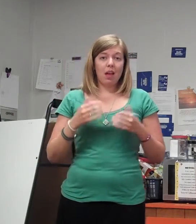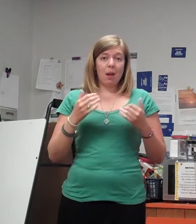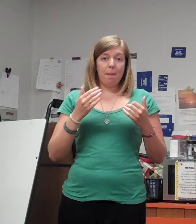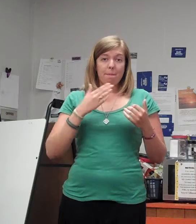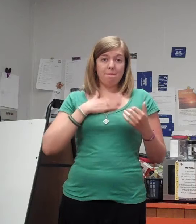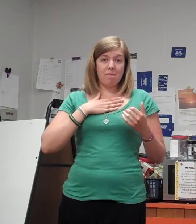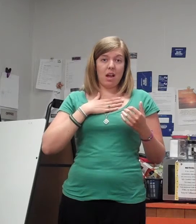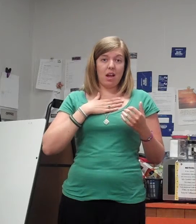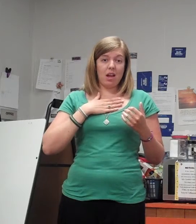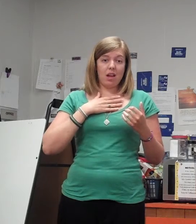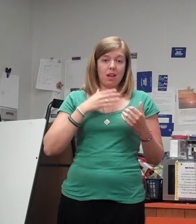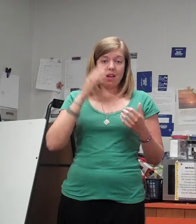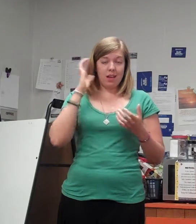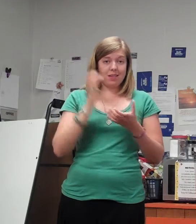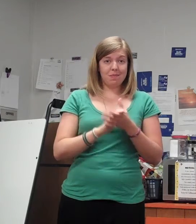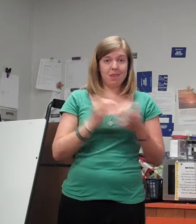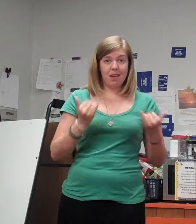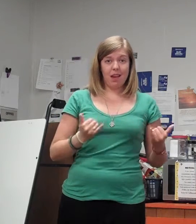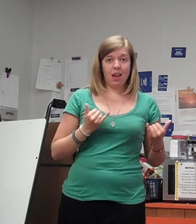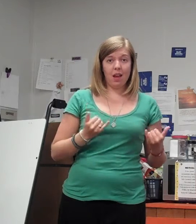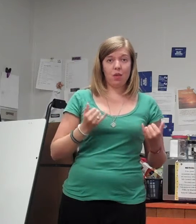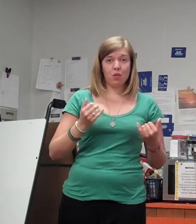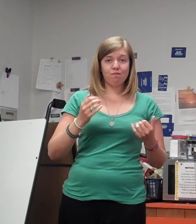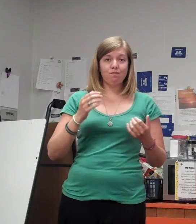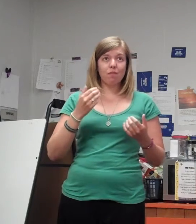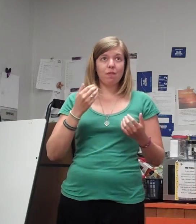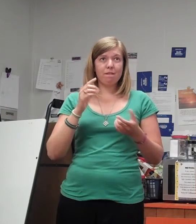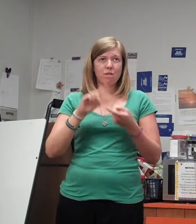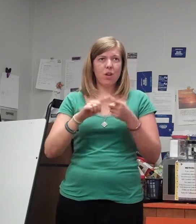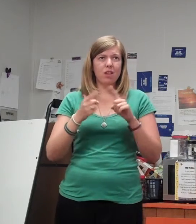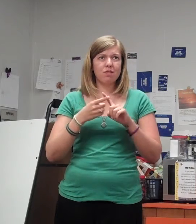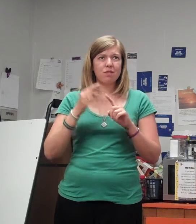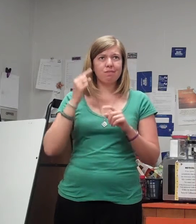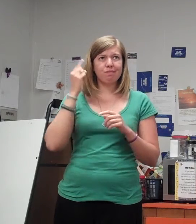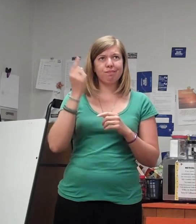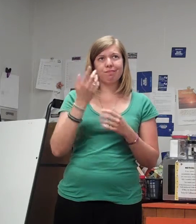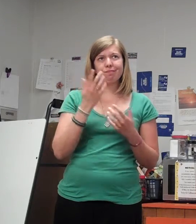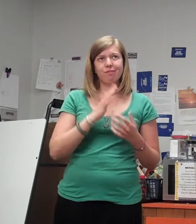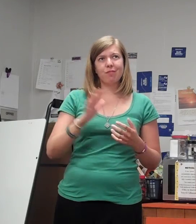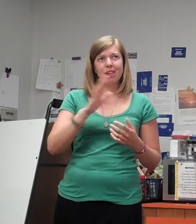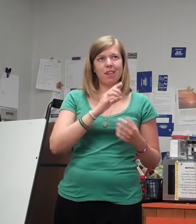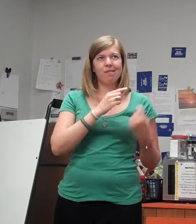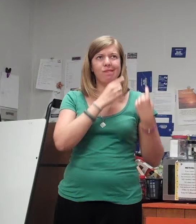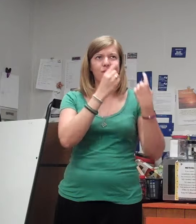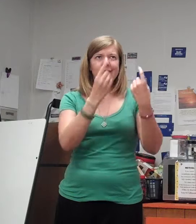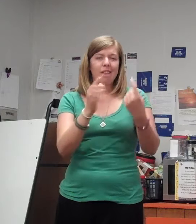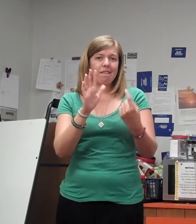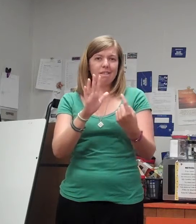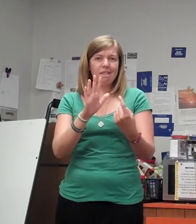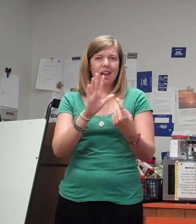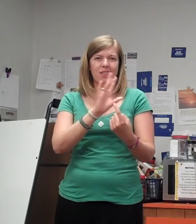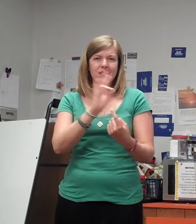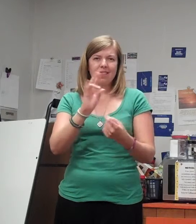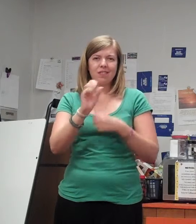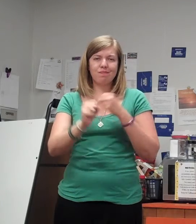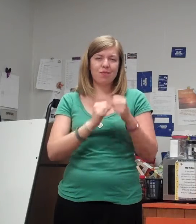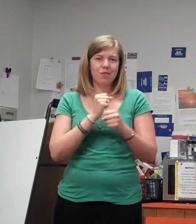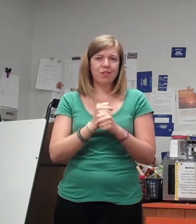years before we ever even became romantically involved. He always knew that my goal, my dream, was to still have a